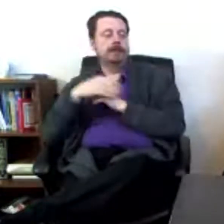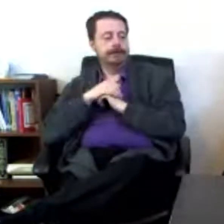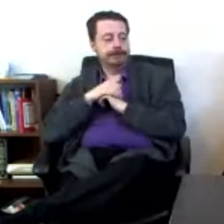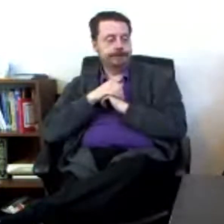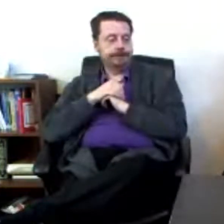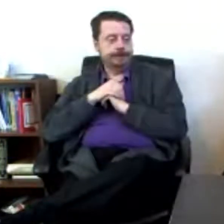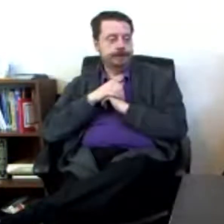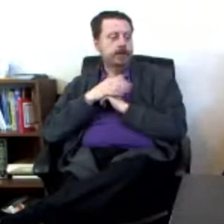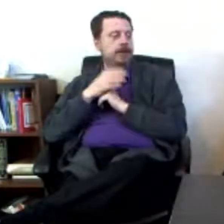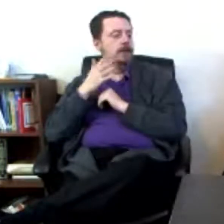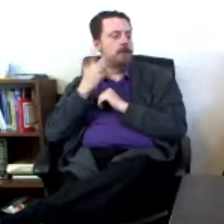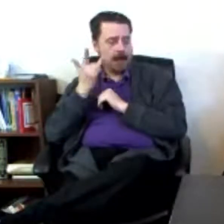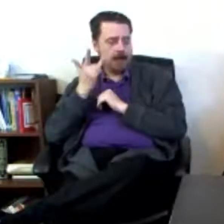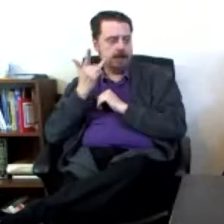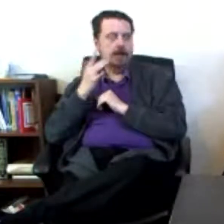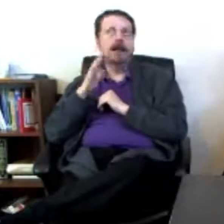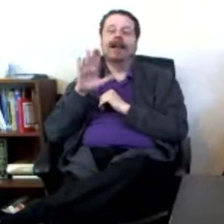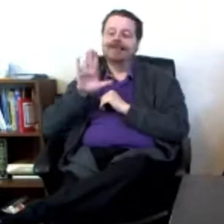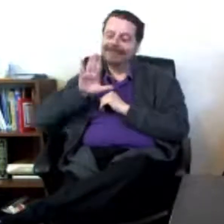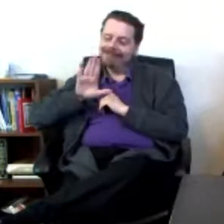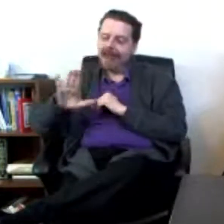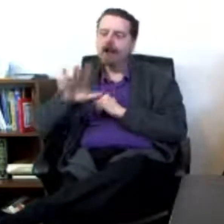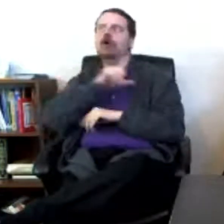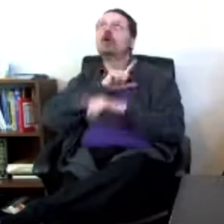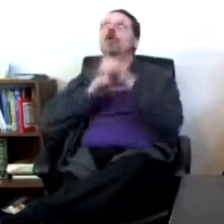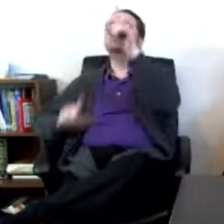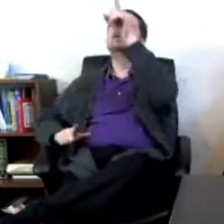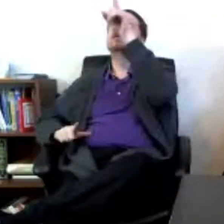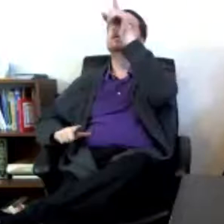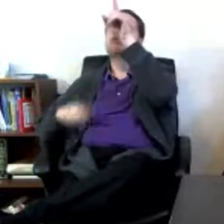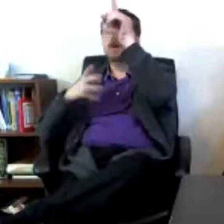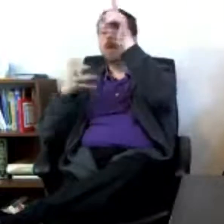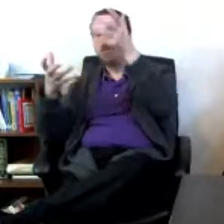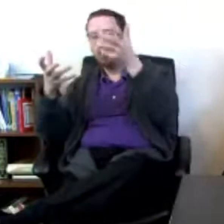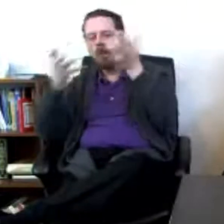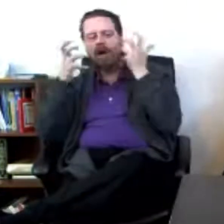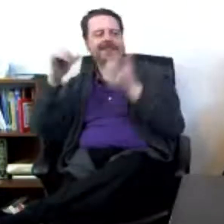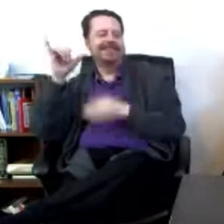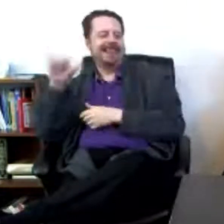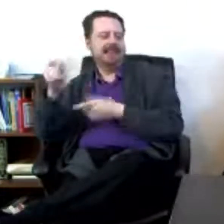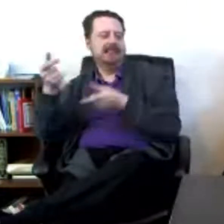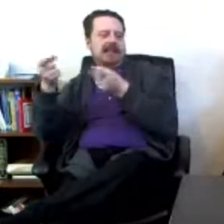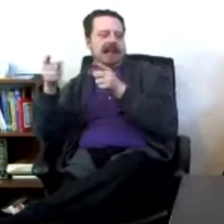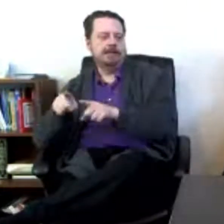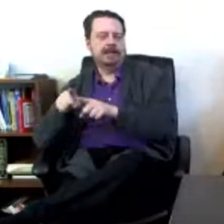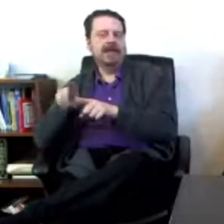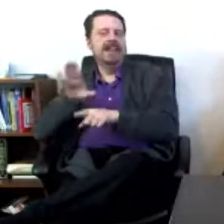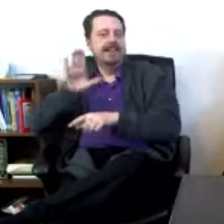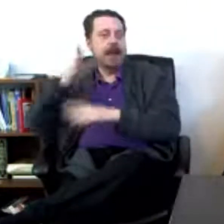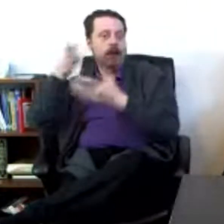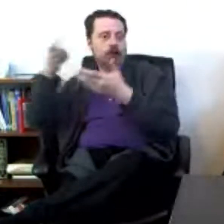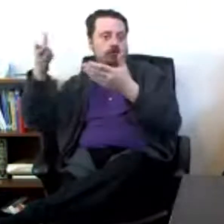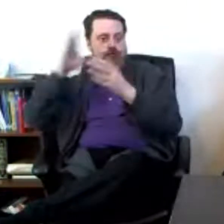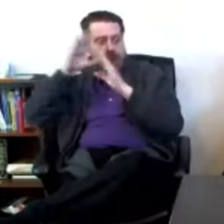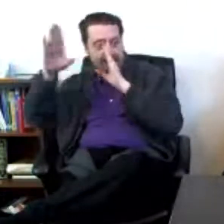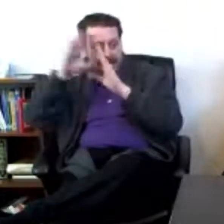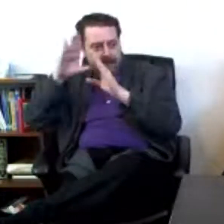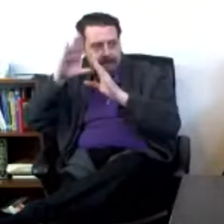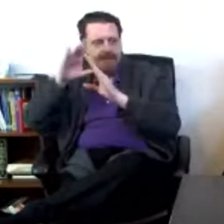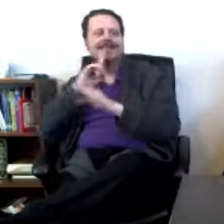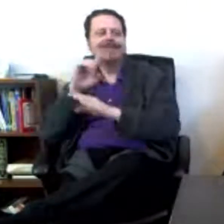by the will of their Lord. Their greeting therein is peace.